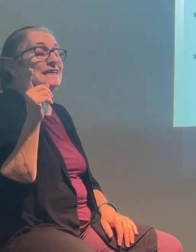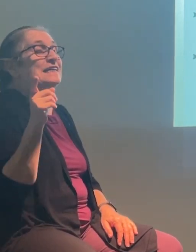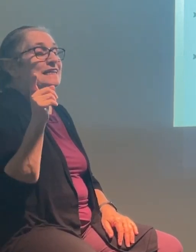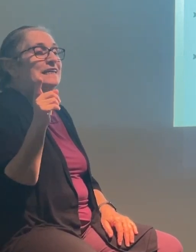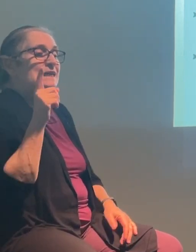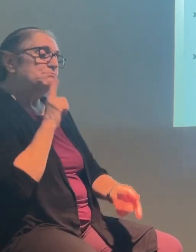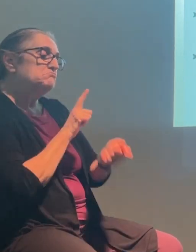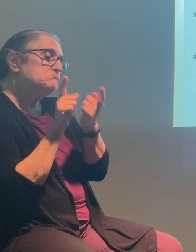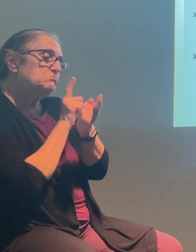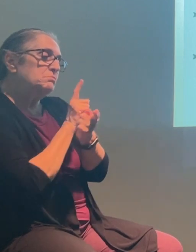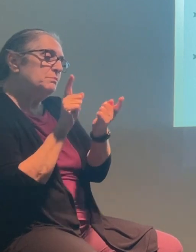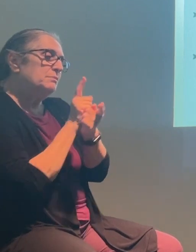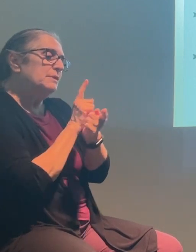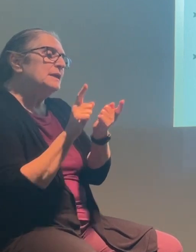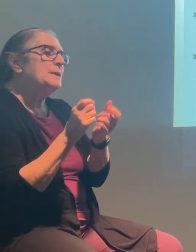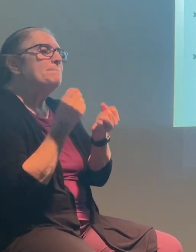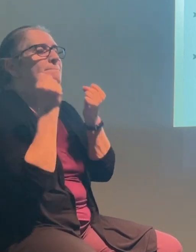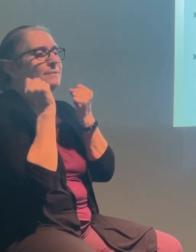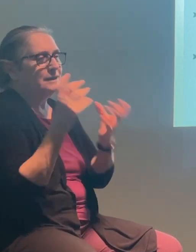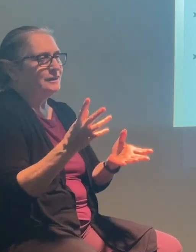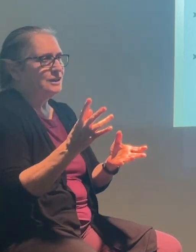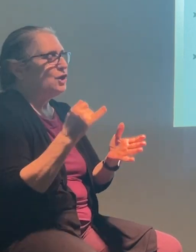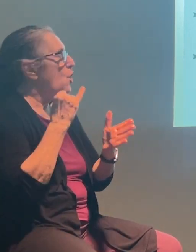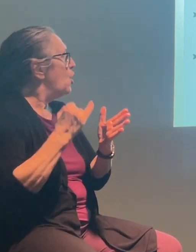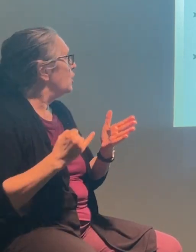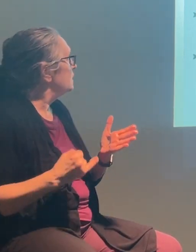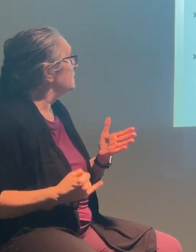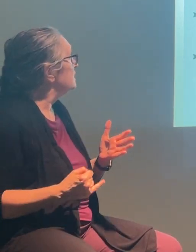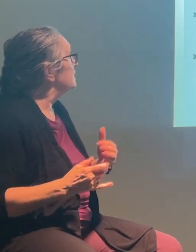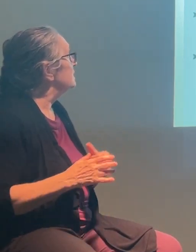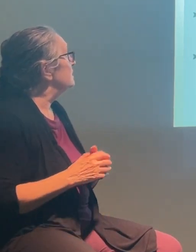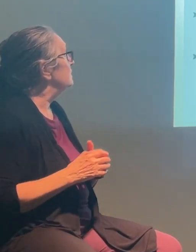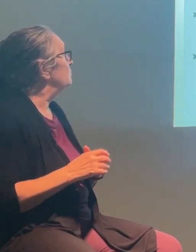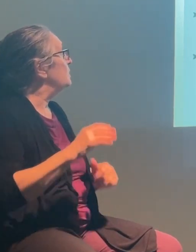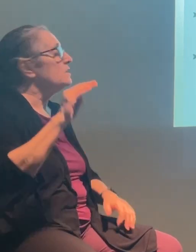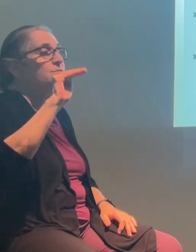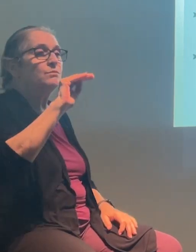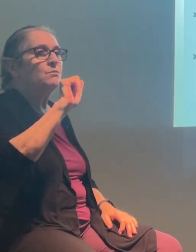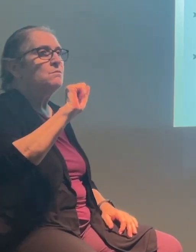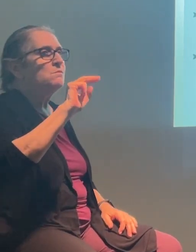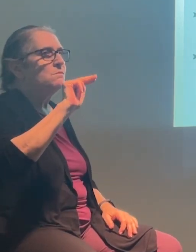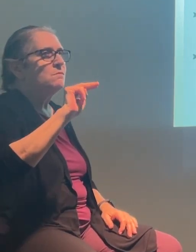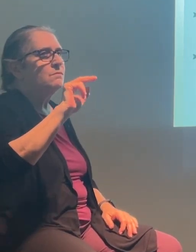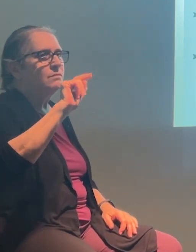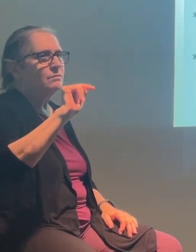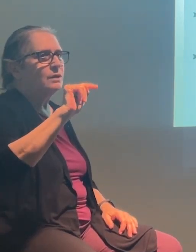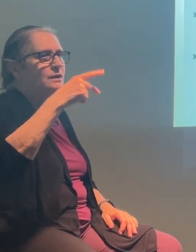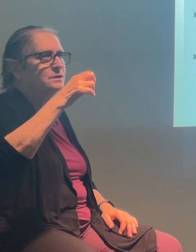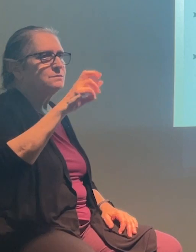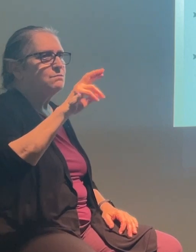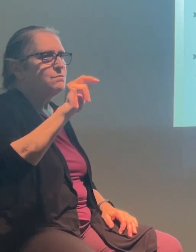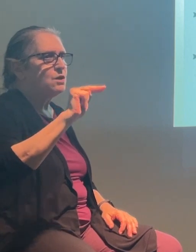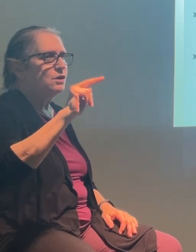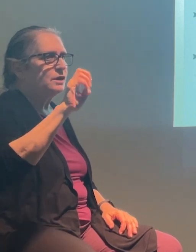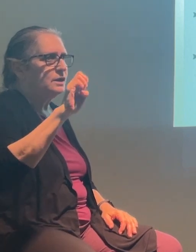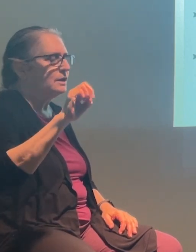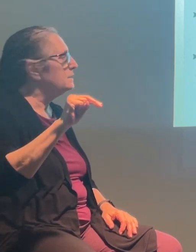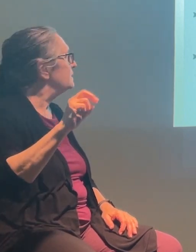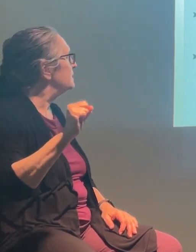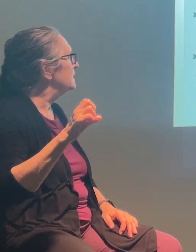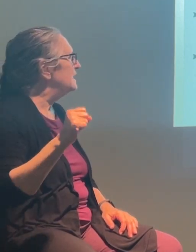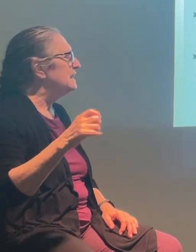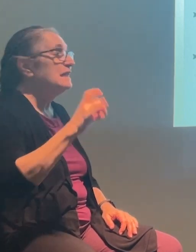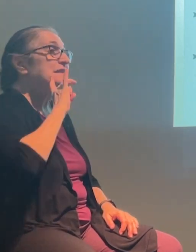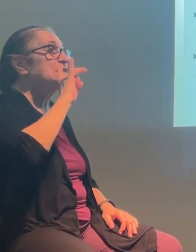were part of the group of Montparnasse. If you've been to Paris, Montparnasse is the only place that has this hideous black tower that was created in